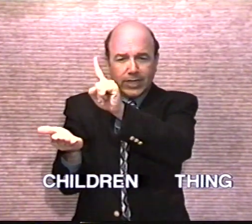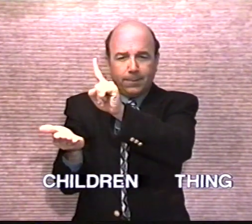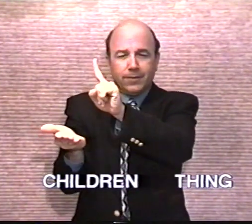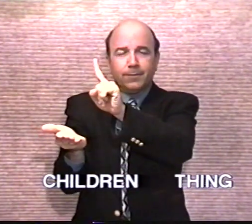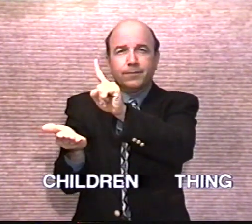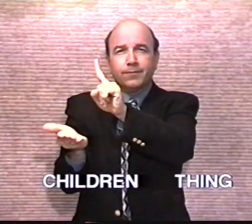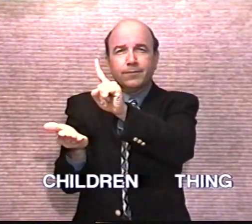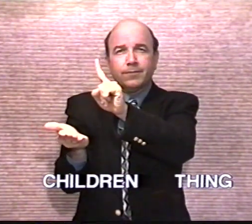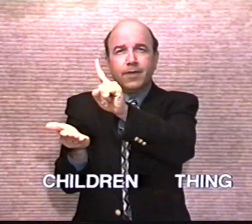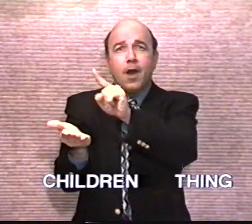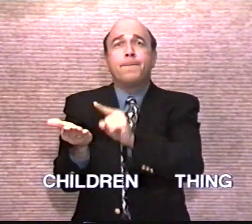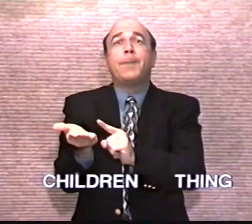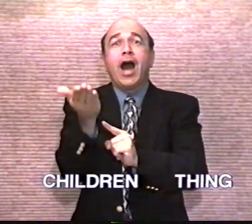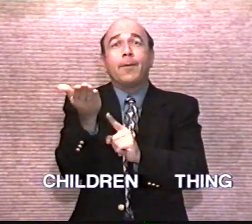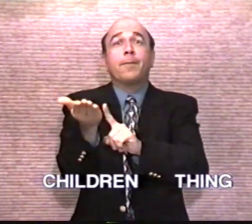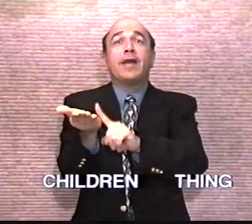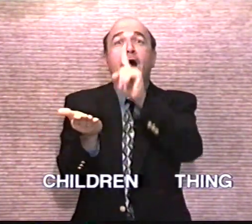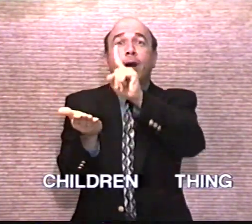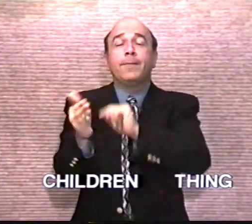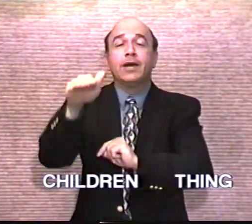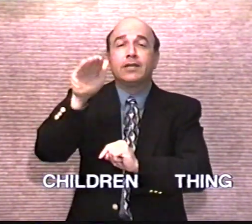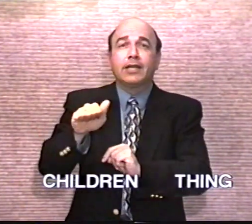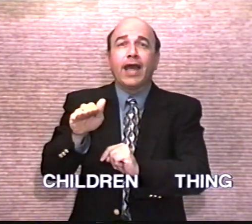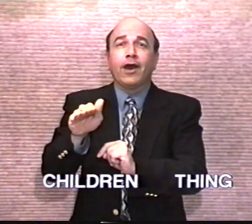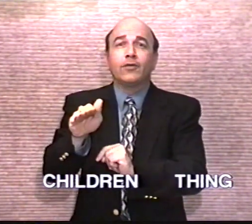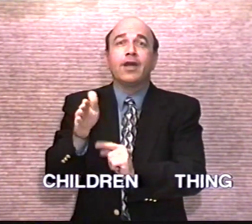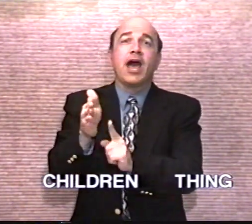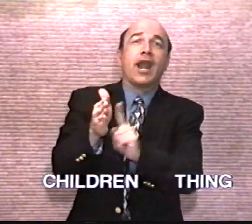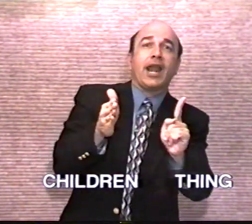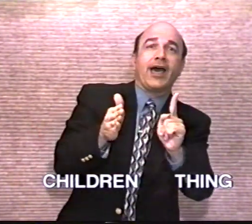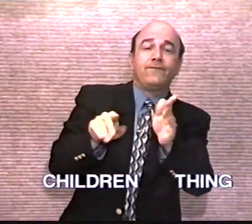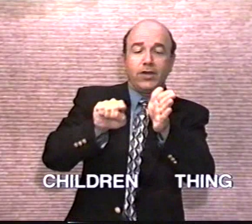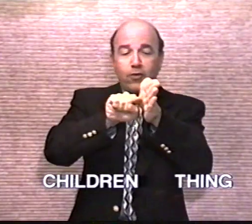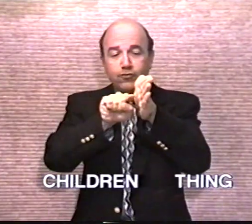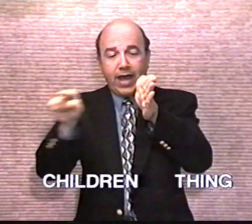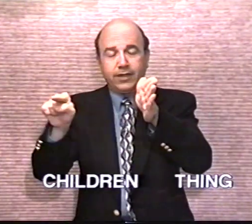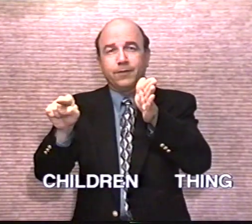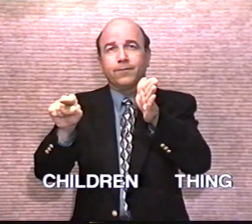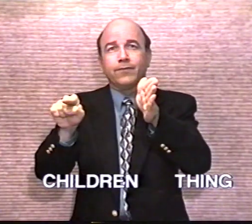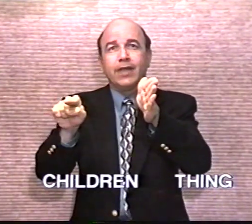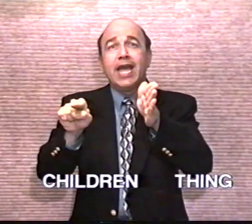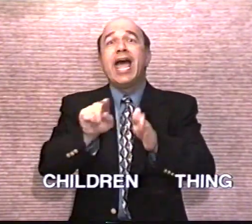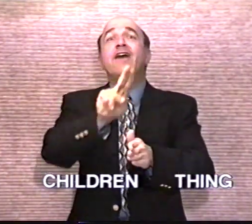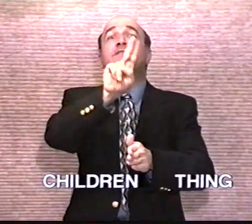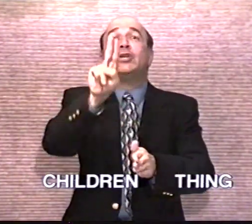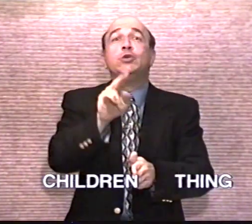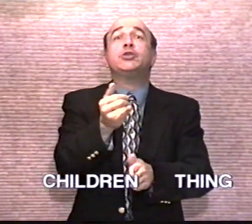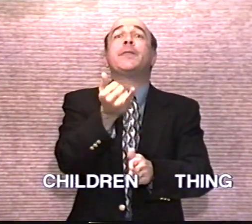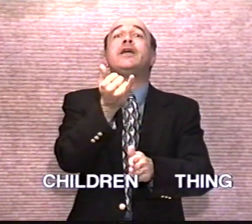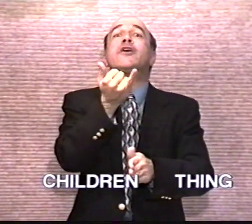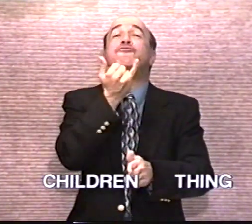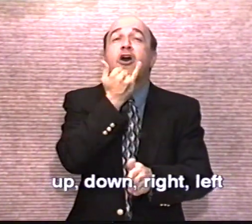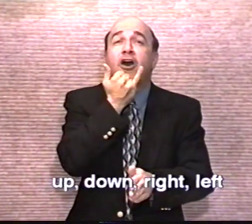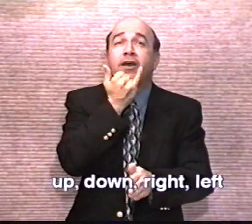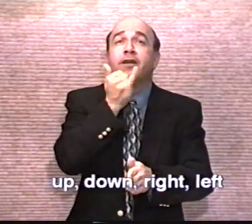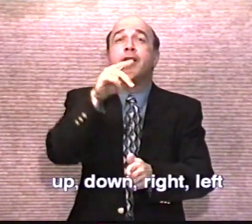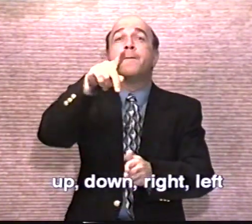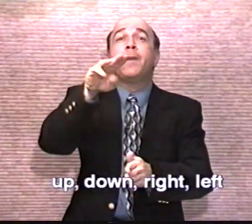up. Palm would be up, down, left, right. If you use the wrong